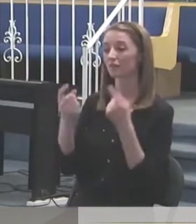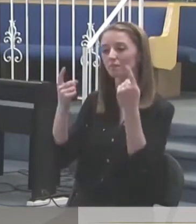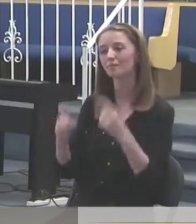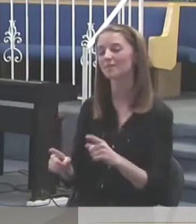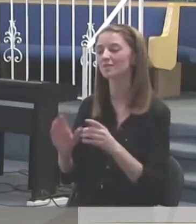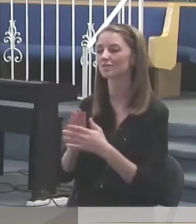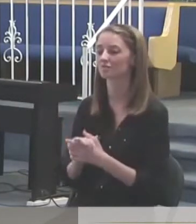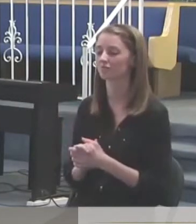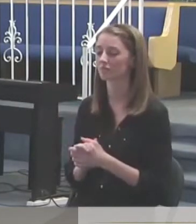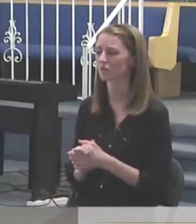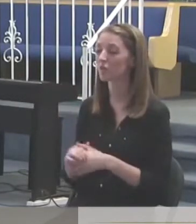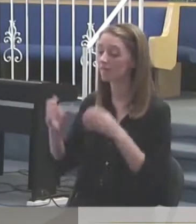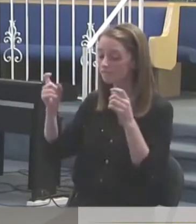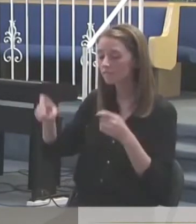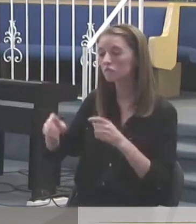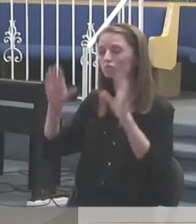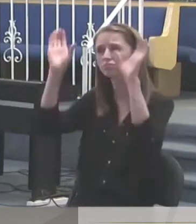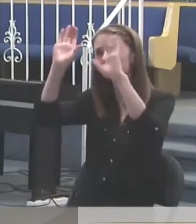Seek.